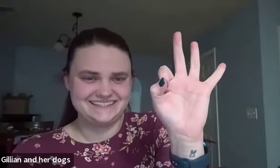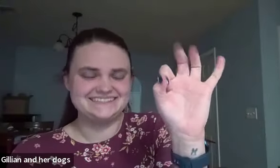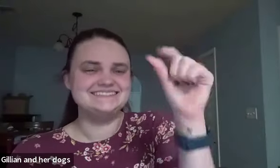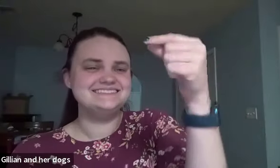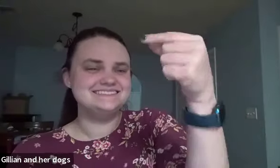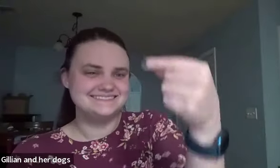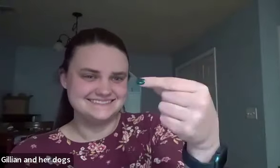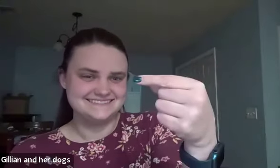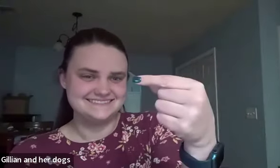G,